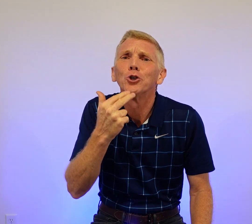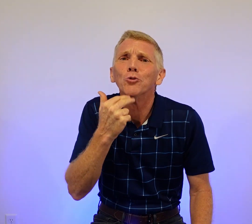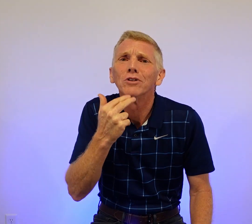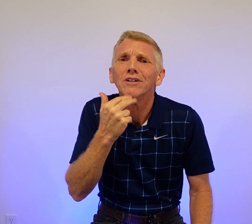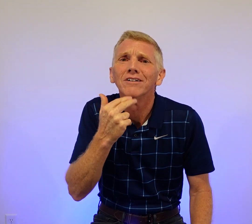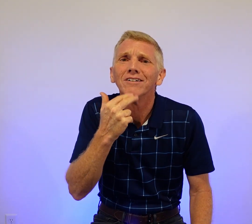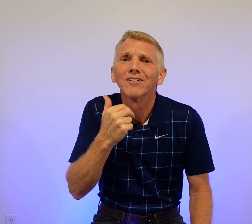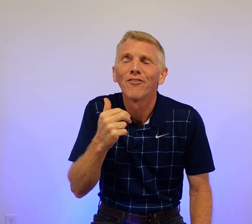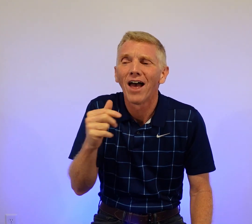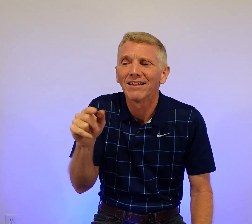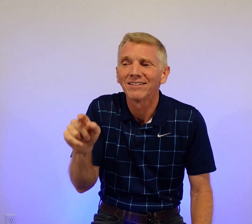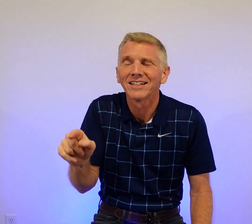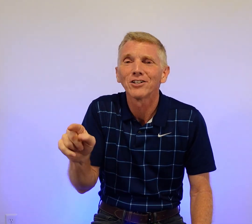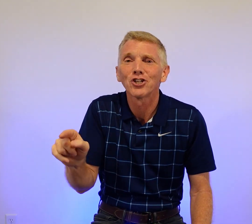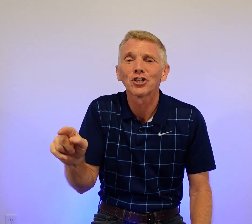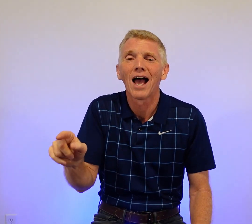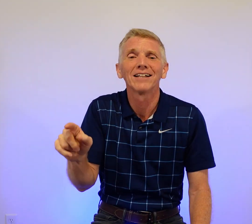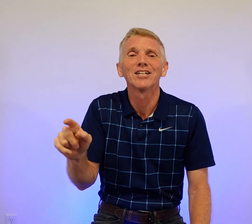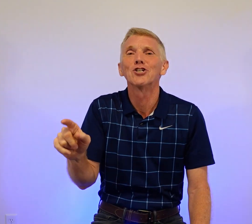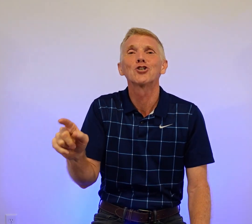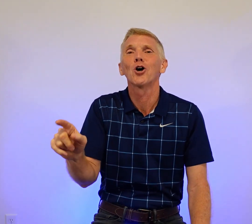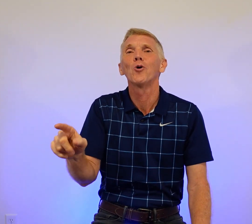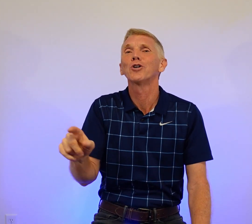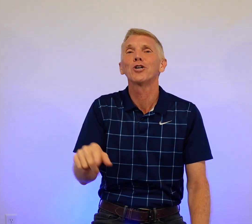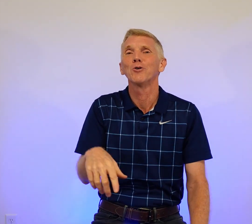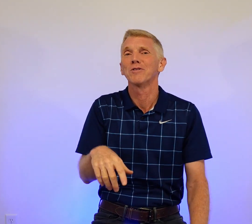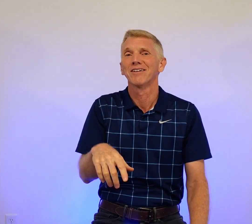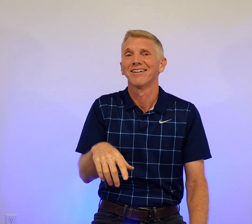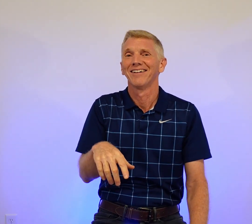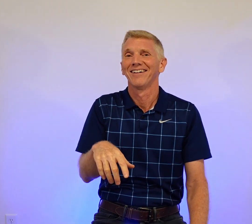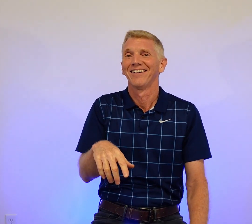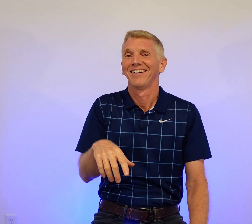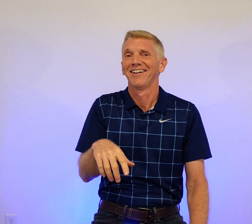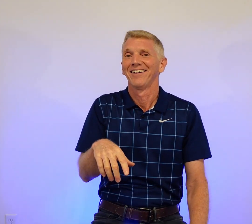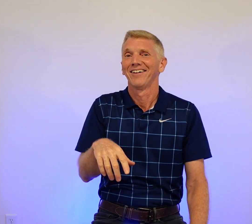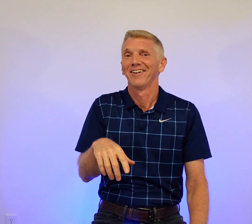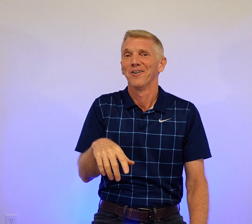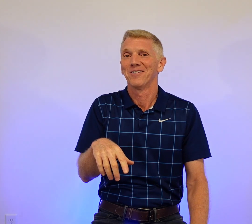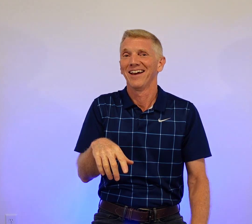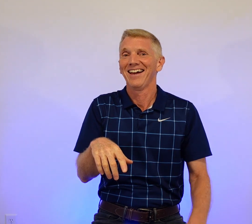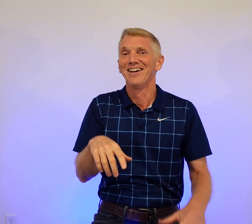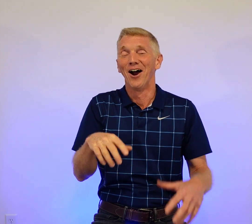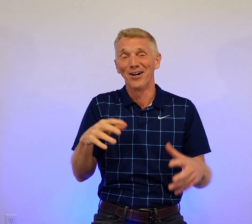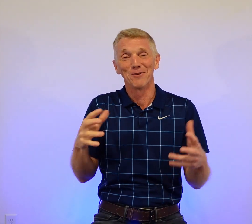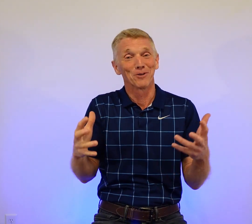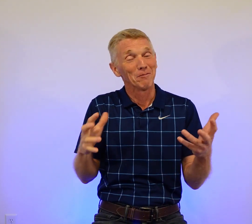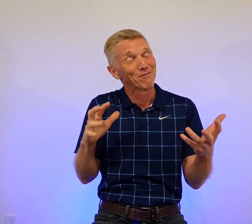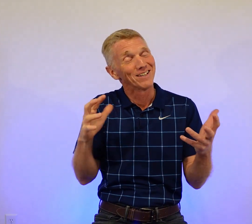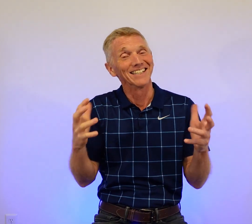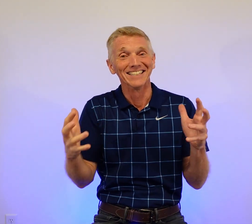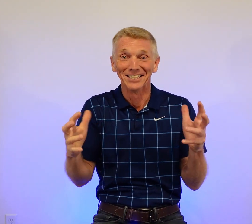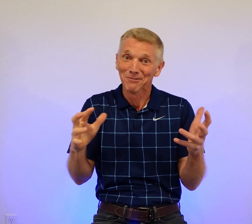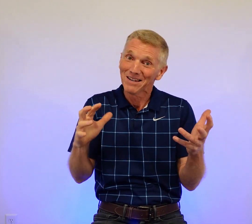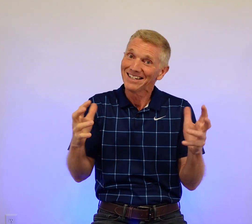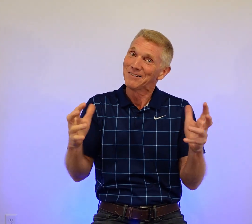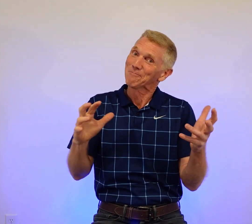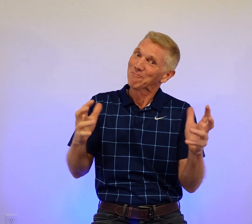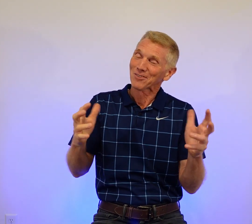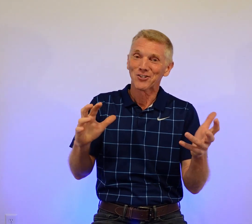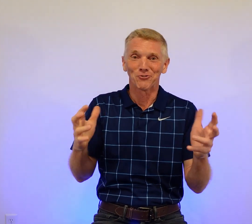Cute. That little child is so cute. Okay, you're probably feeling a little bit